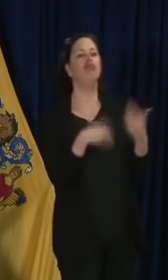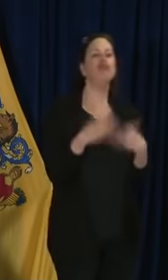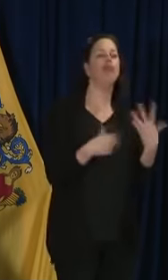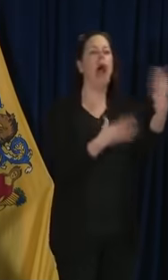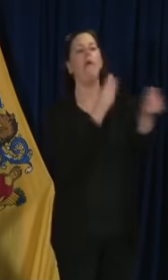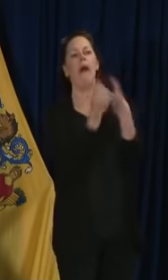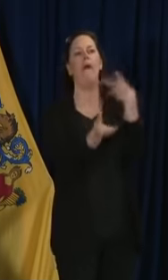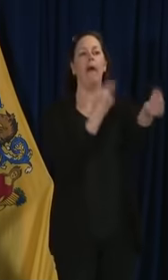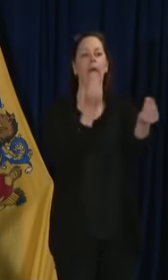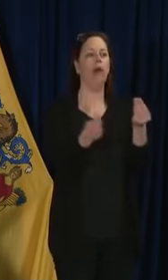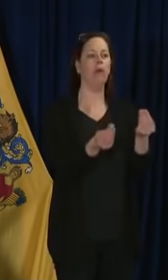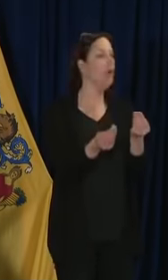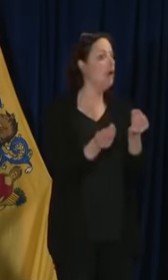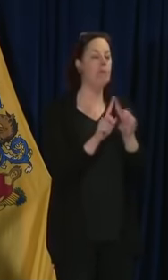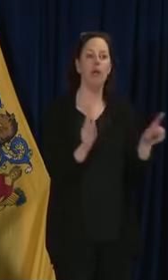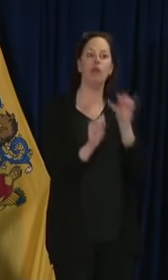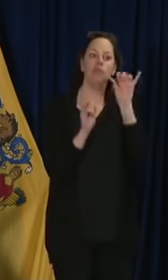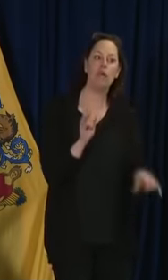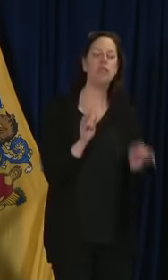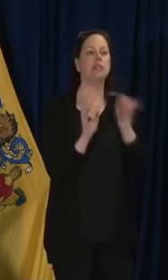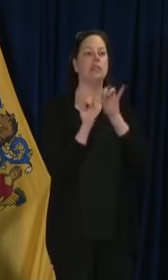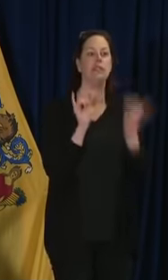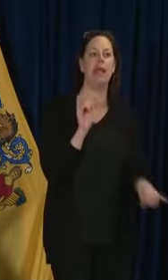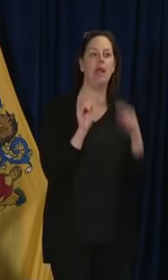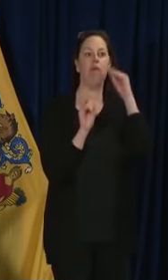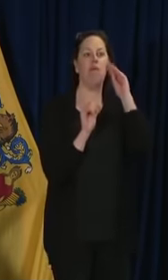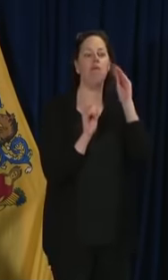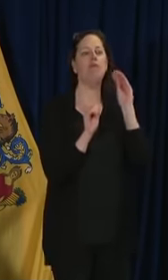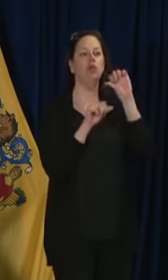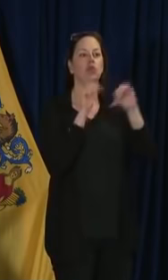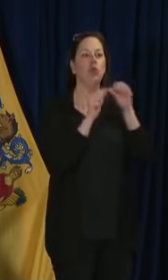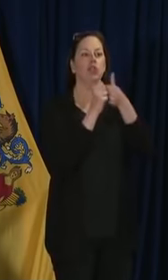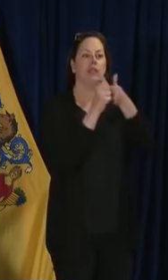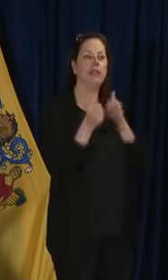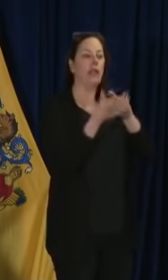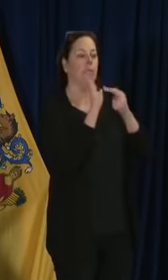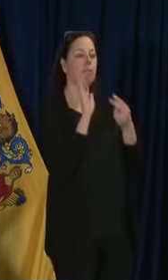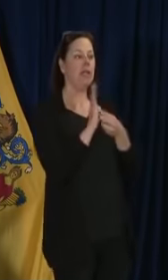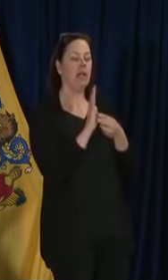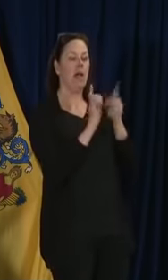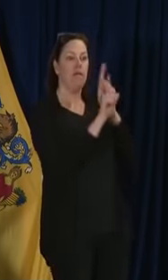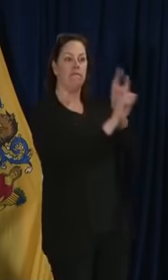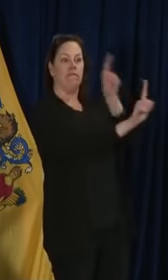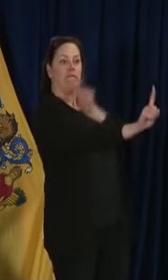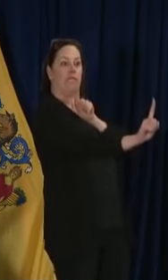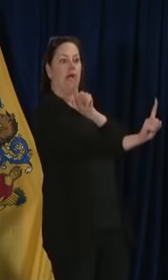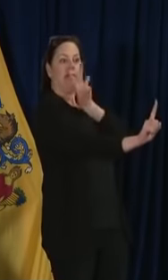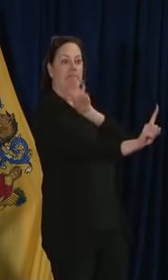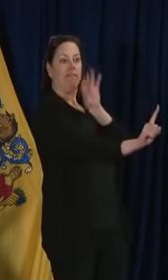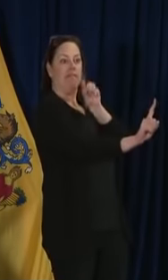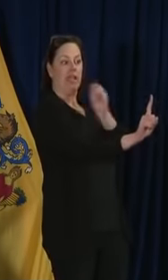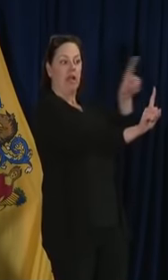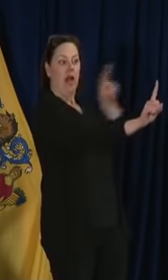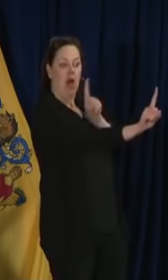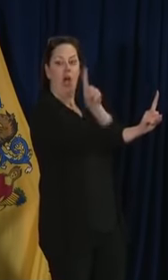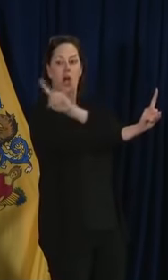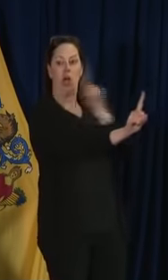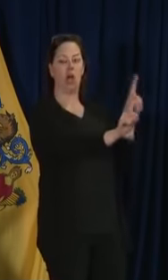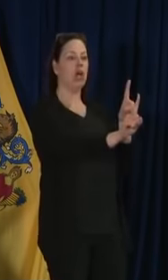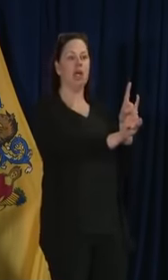our flatlining the curve and keeping ahead of this public health emergency. There is